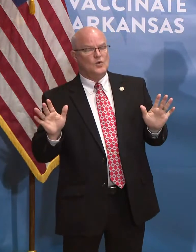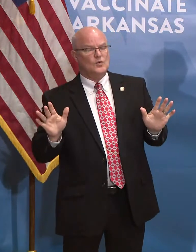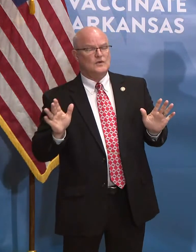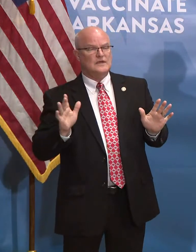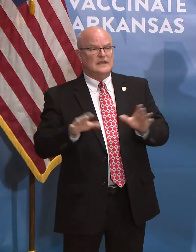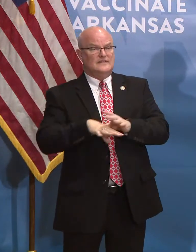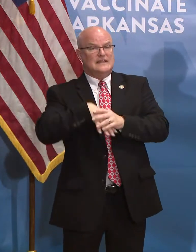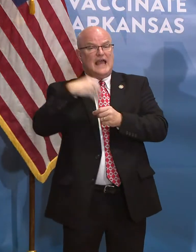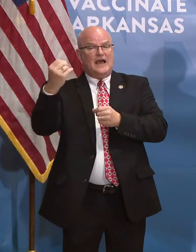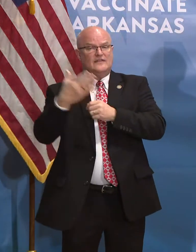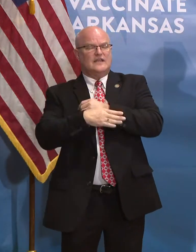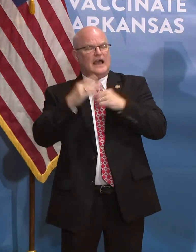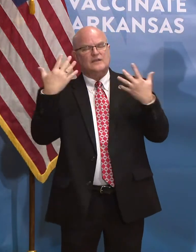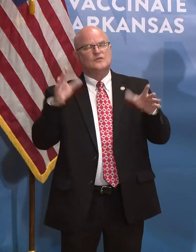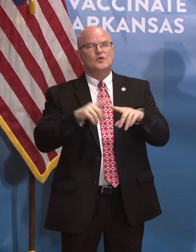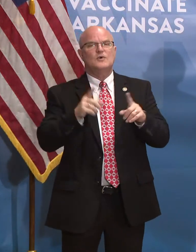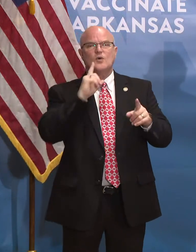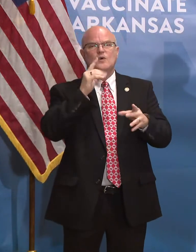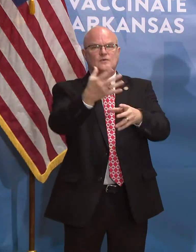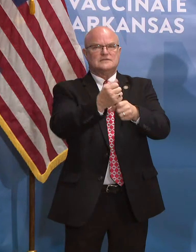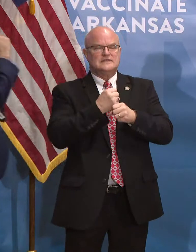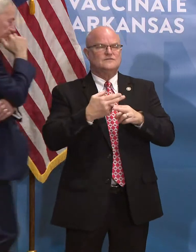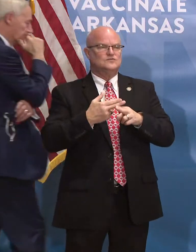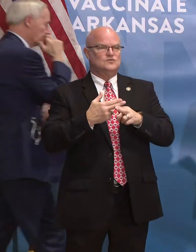is, but we will be receiving it shortly.